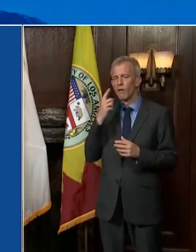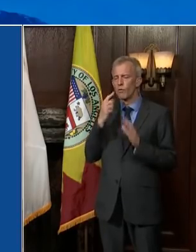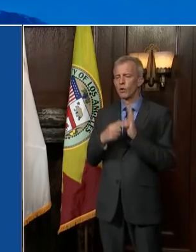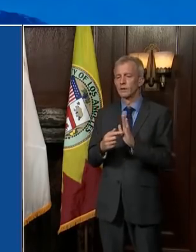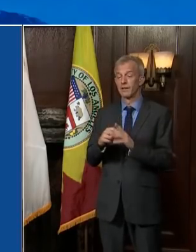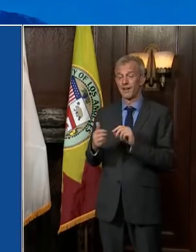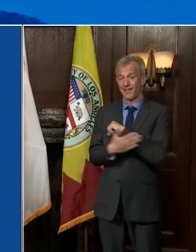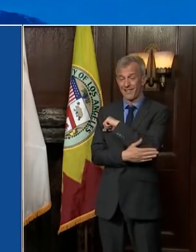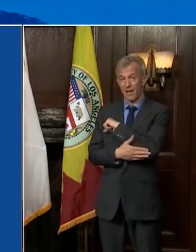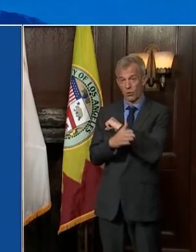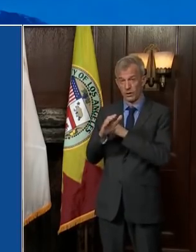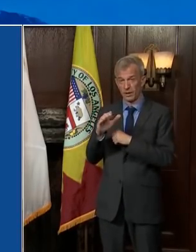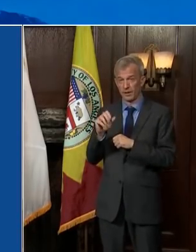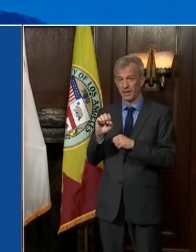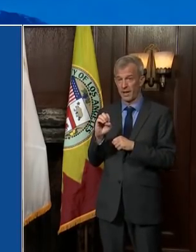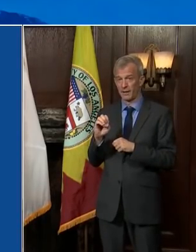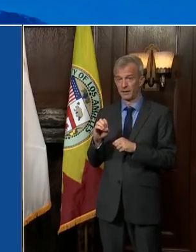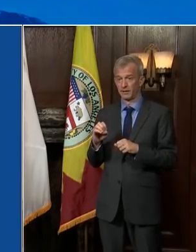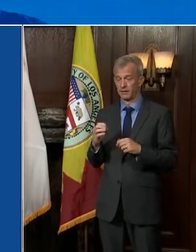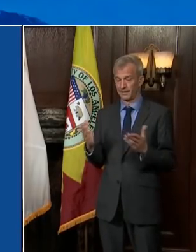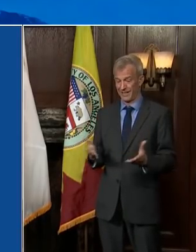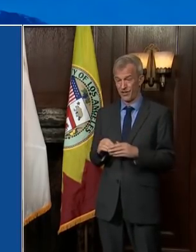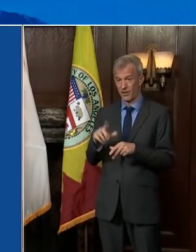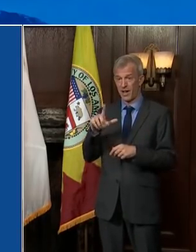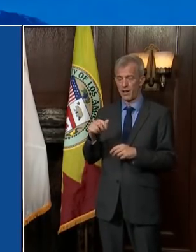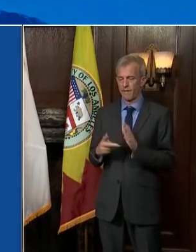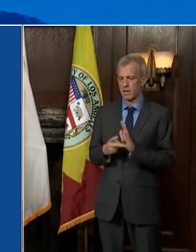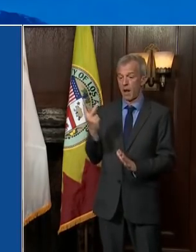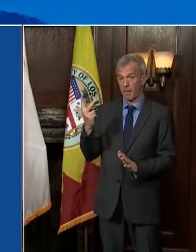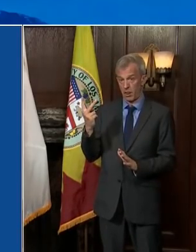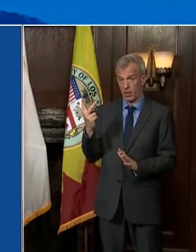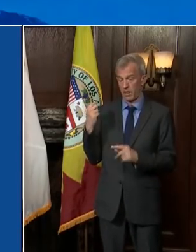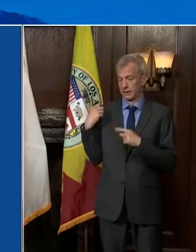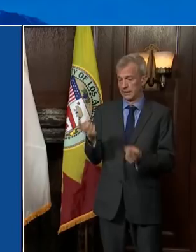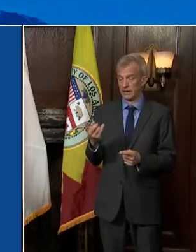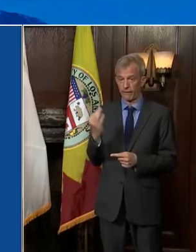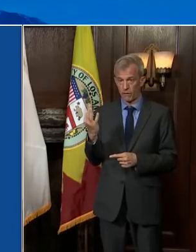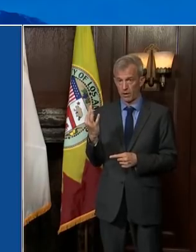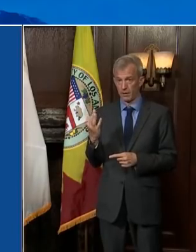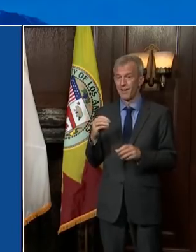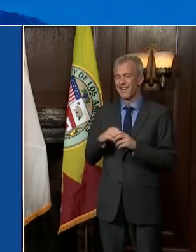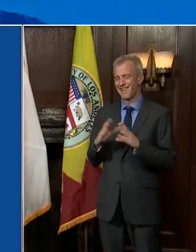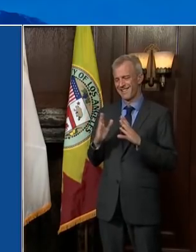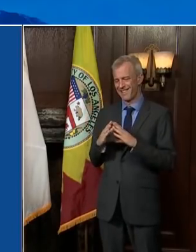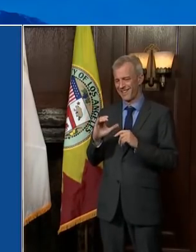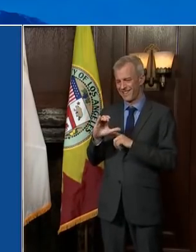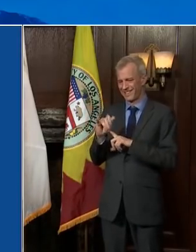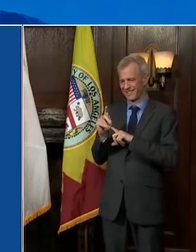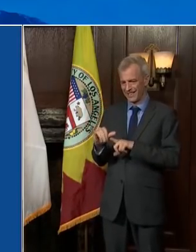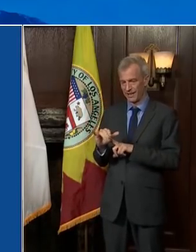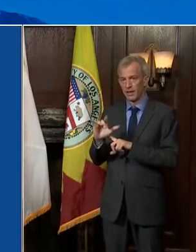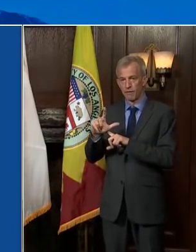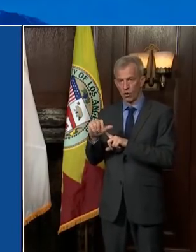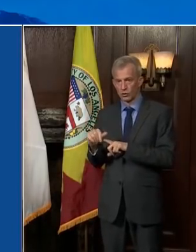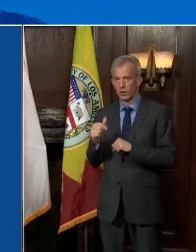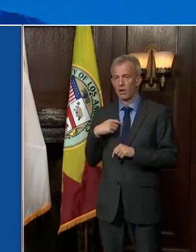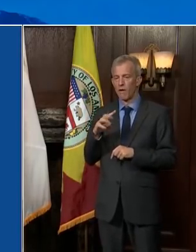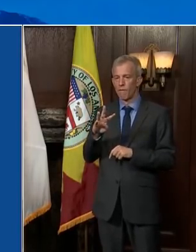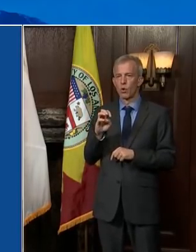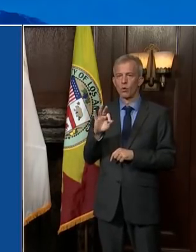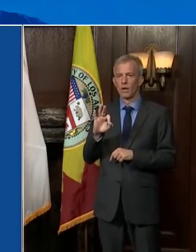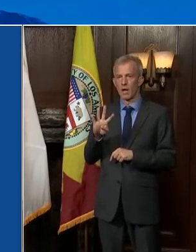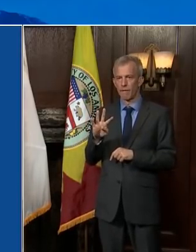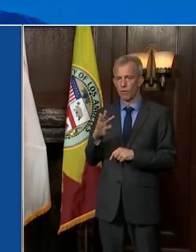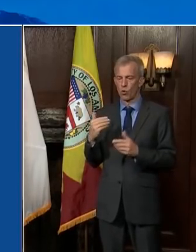here in LA have doubled since Friday. In the city of Los Angeles, there were 194 new cases, bringing